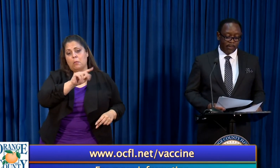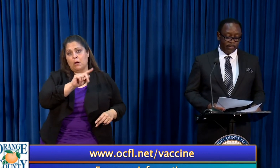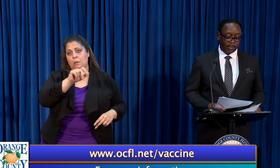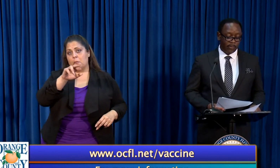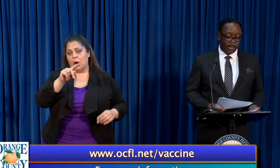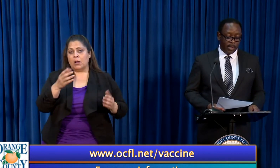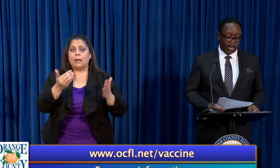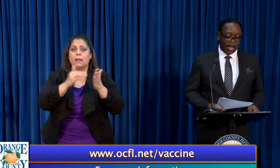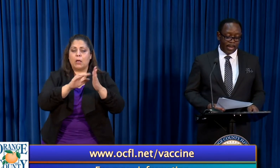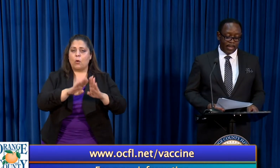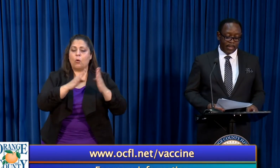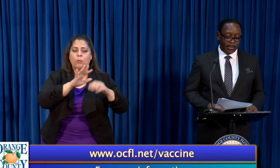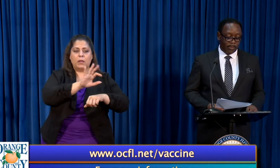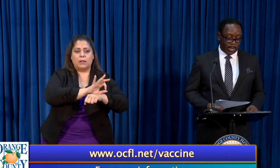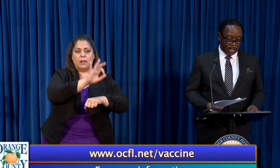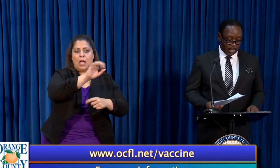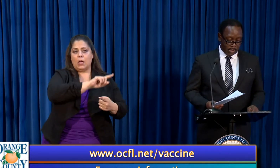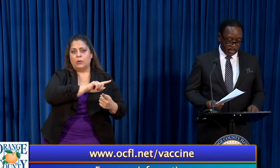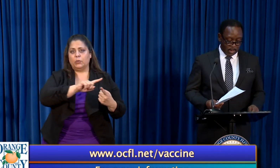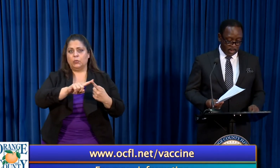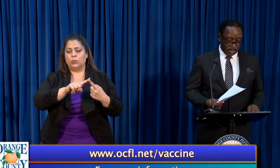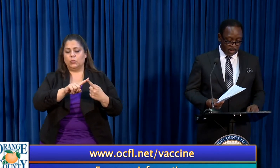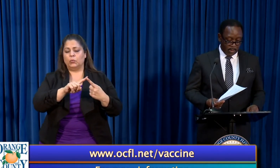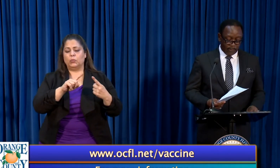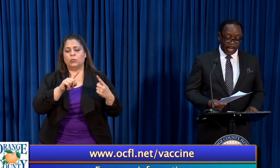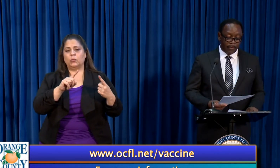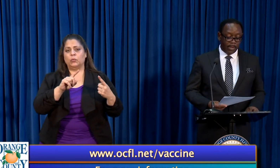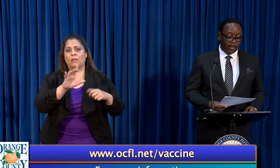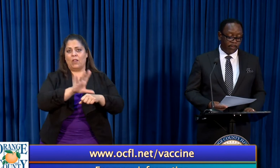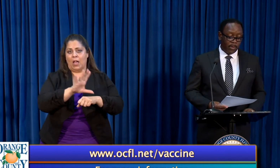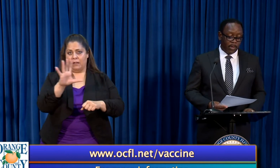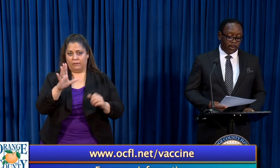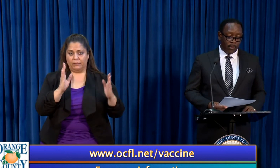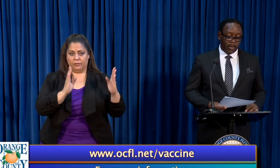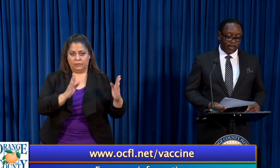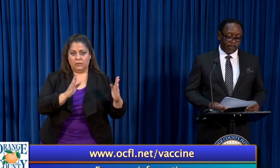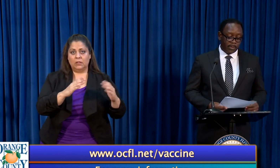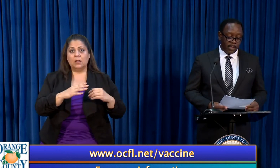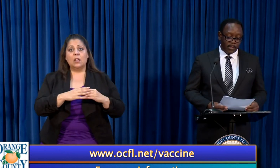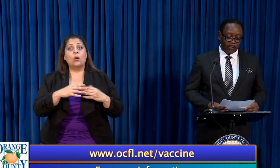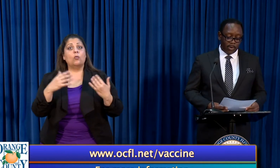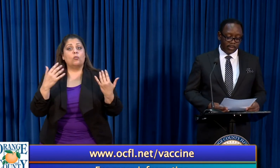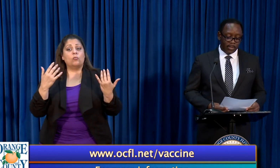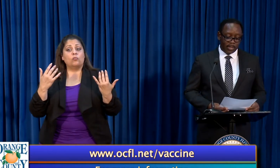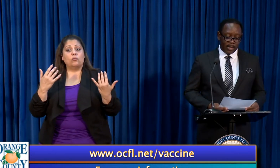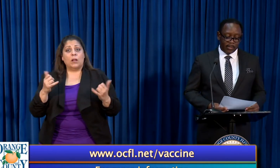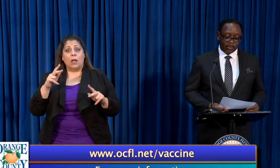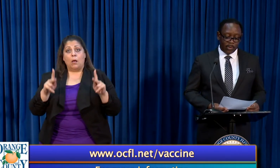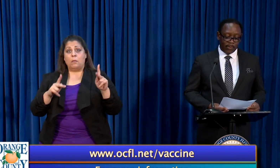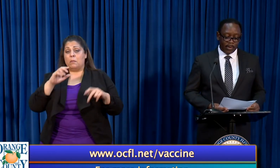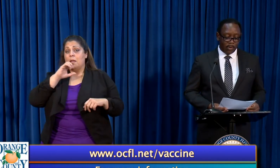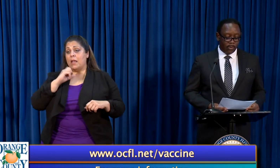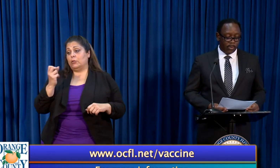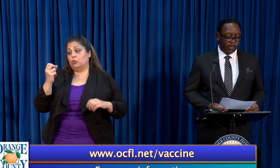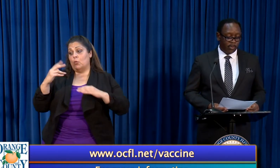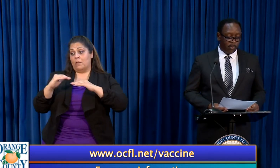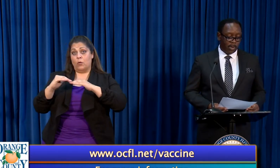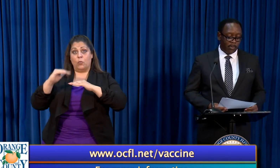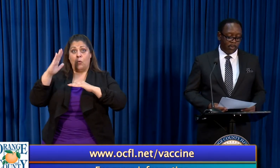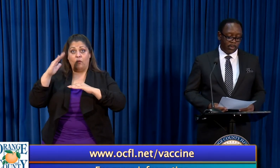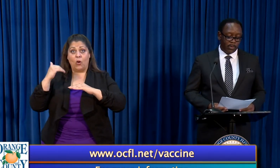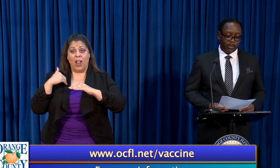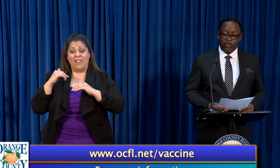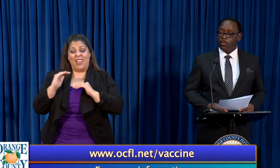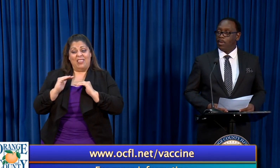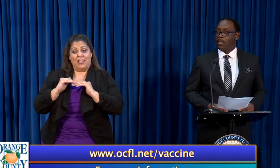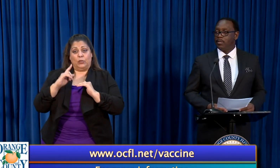the hours of 9 a.m. and 5 p.m. Currently, the percentage of residents ages 12 and older with one or